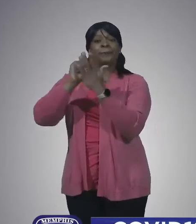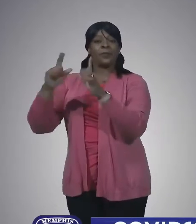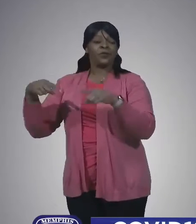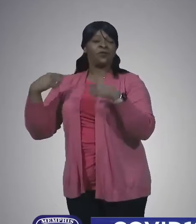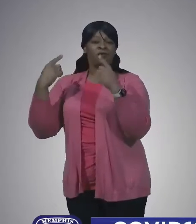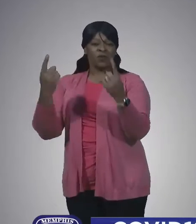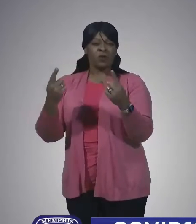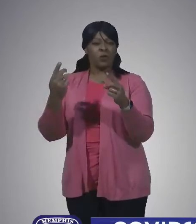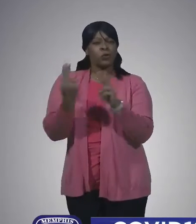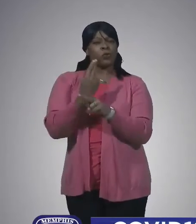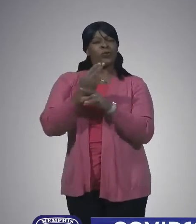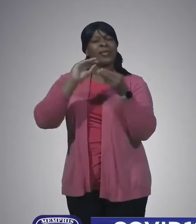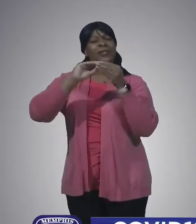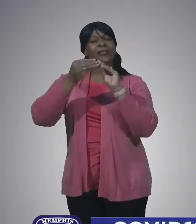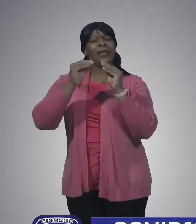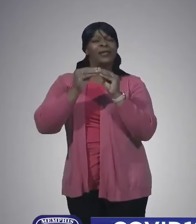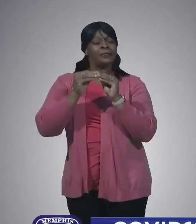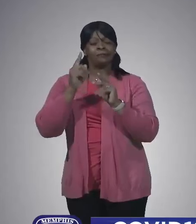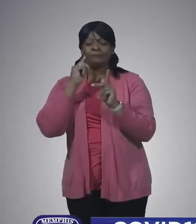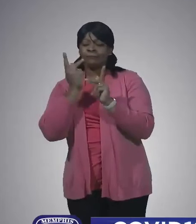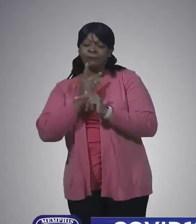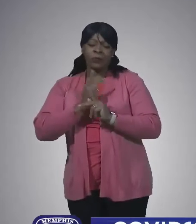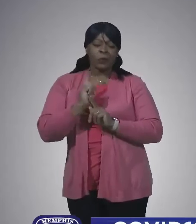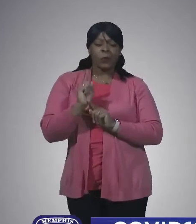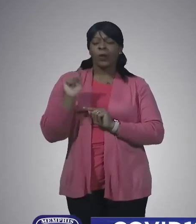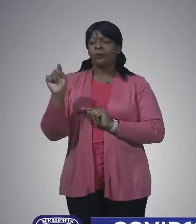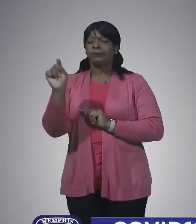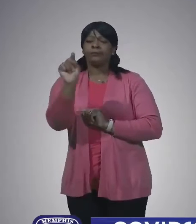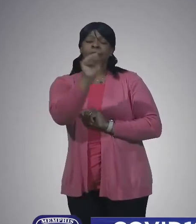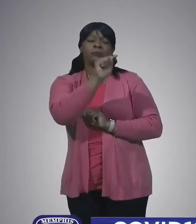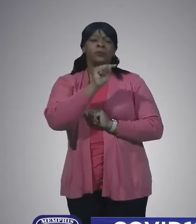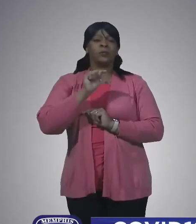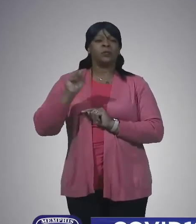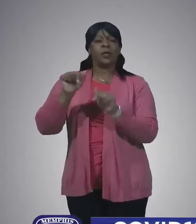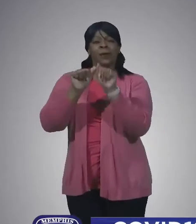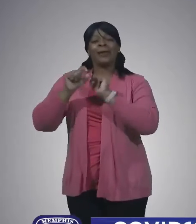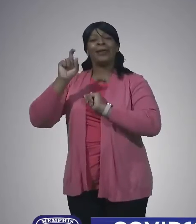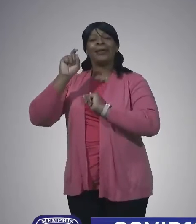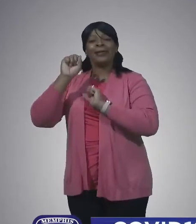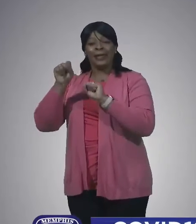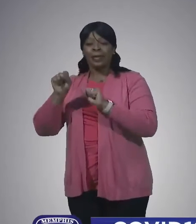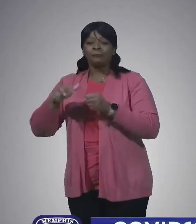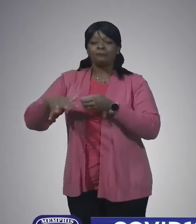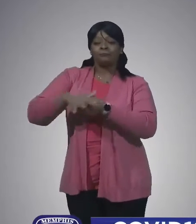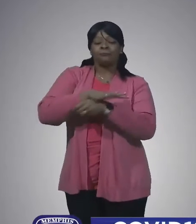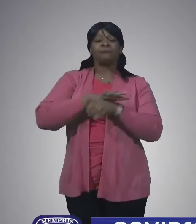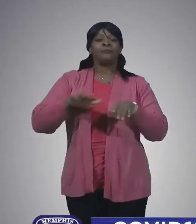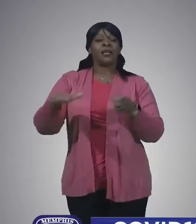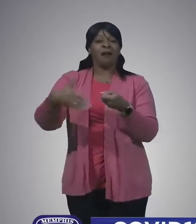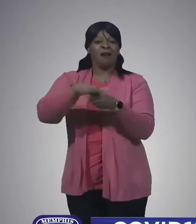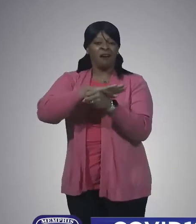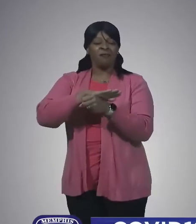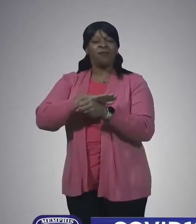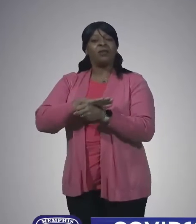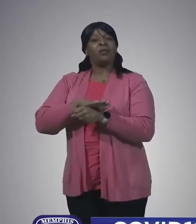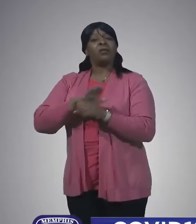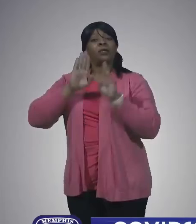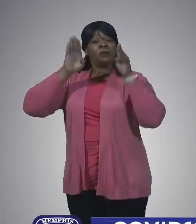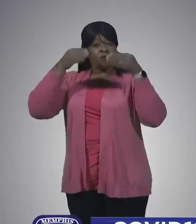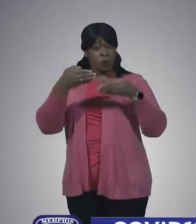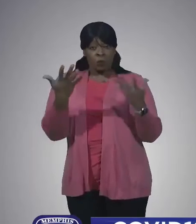been using the data to kind of focus the areas that we canvass. So far, we've been focusing on the zip